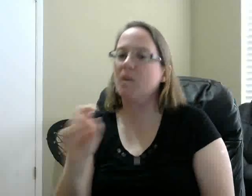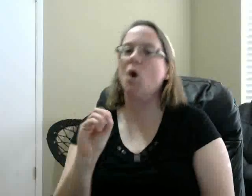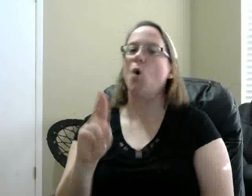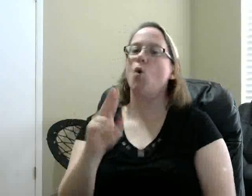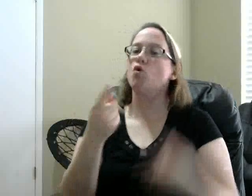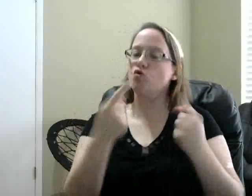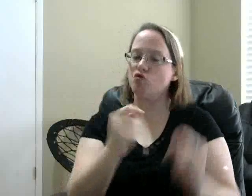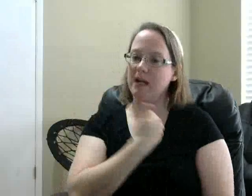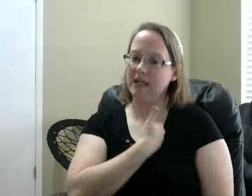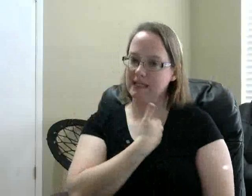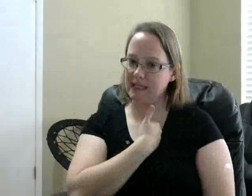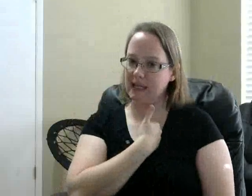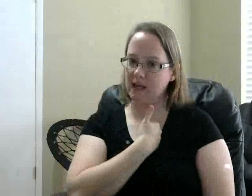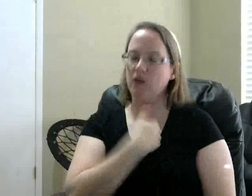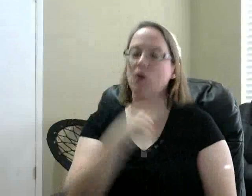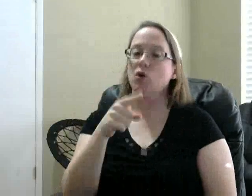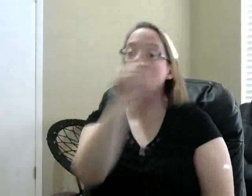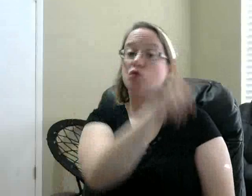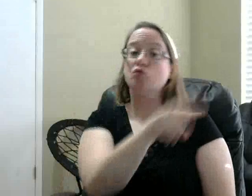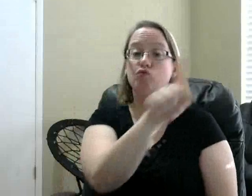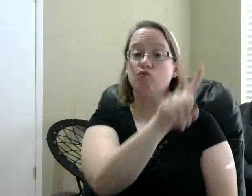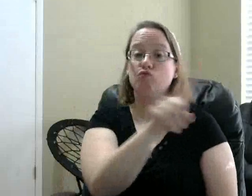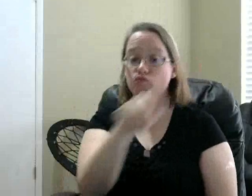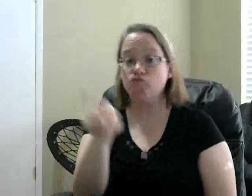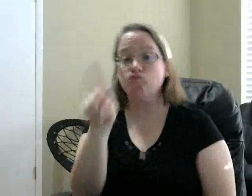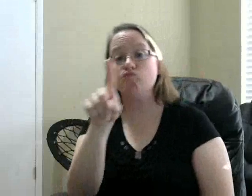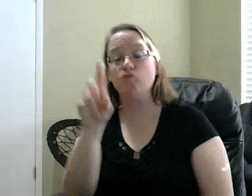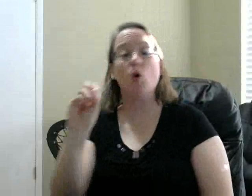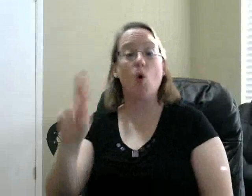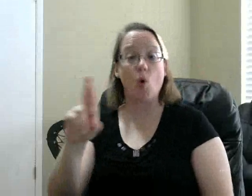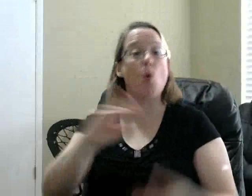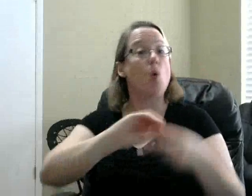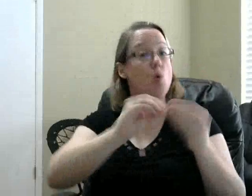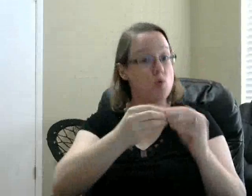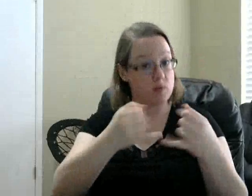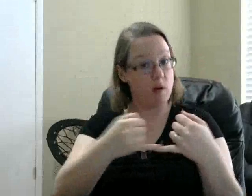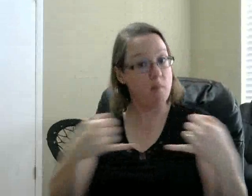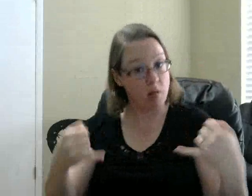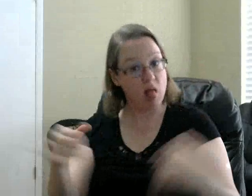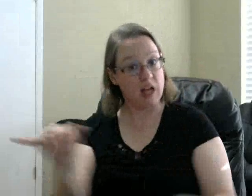problem right, you can draw the circles, or you can draw a number line like we did in this presentation.